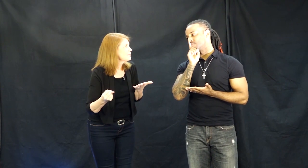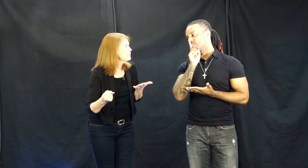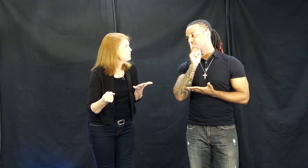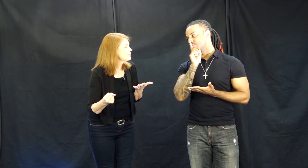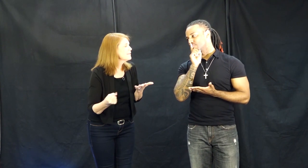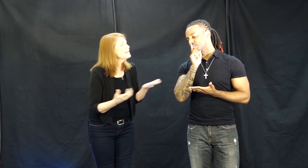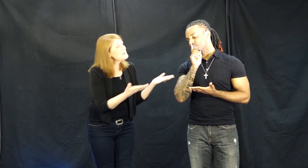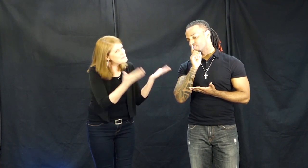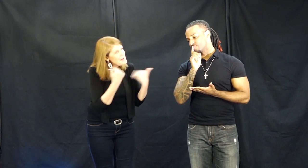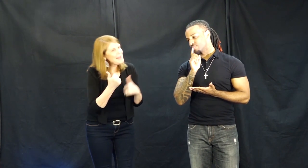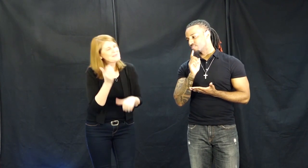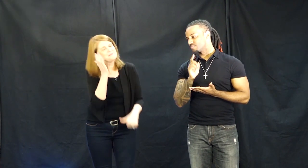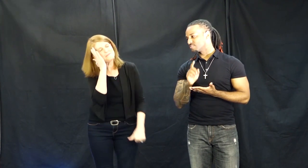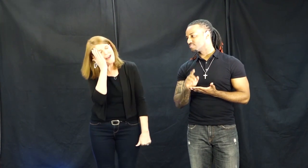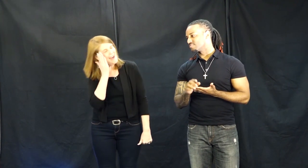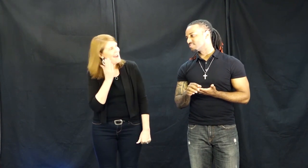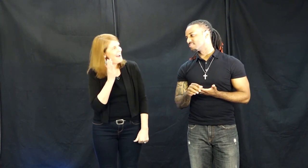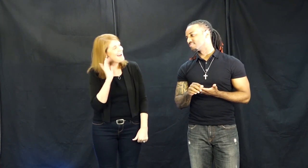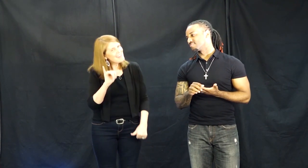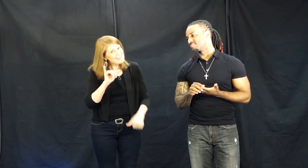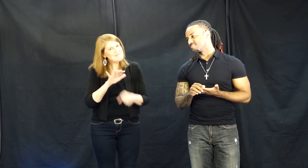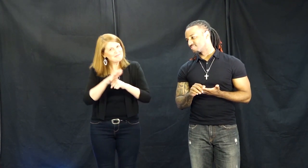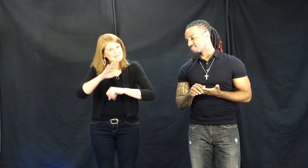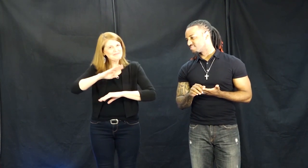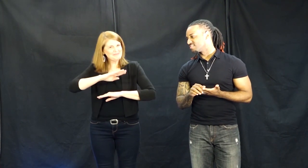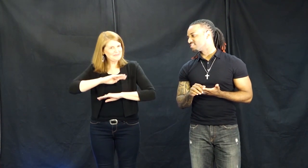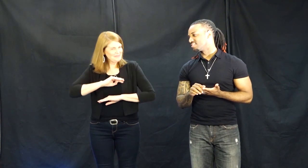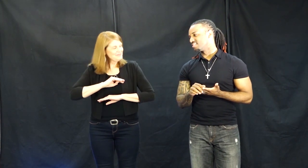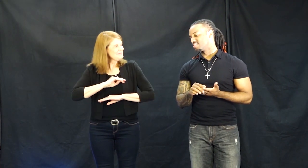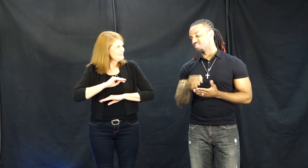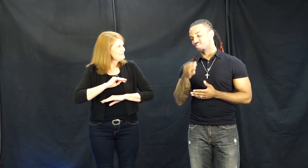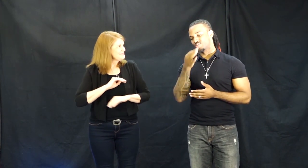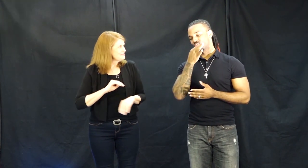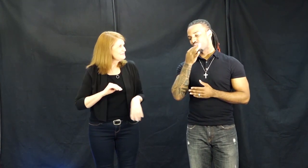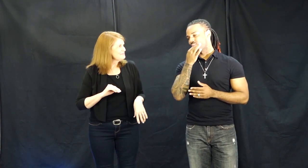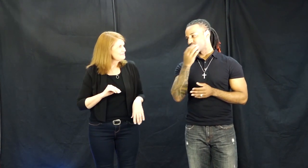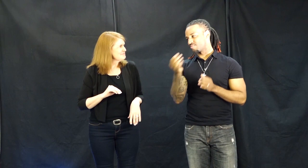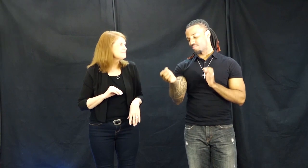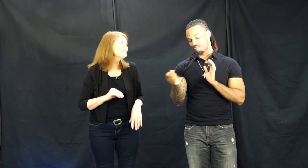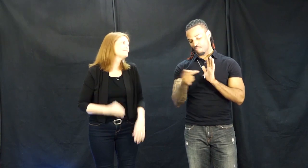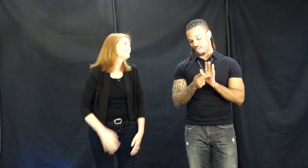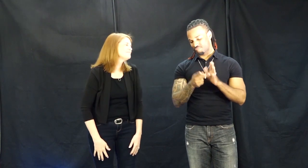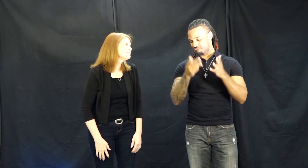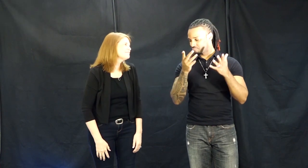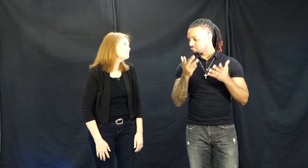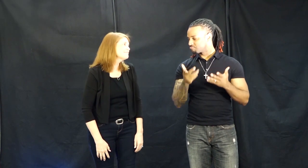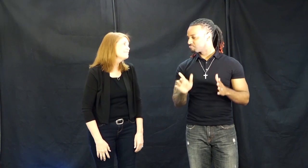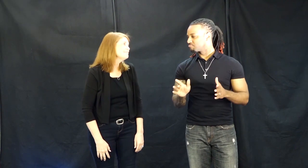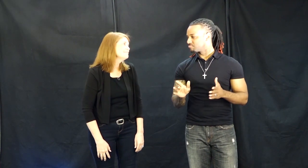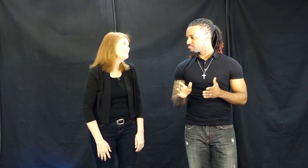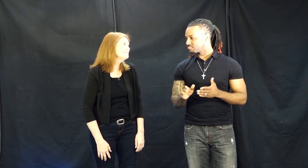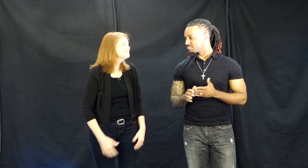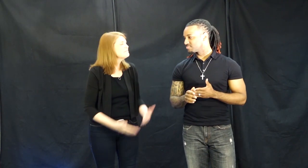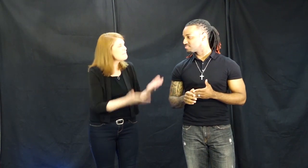back to bed, that would be enough. I'll be back before you know I'm gone. Come back